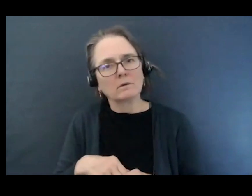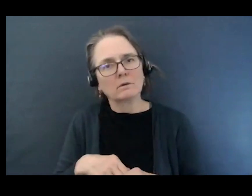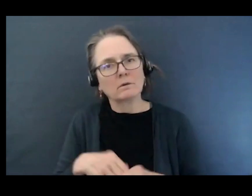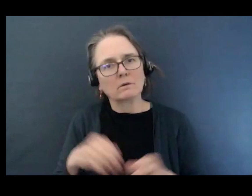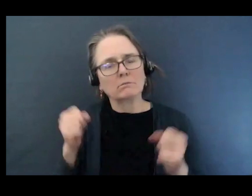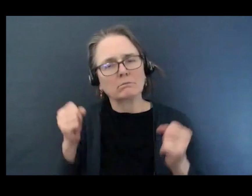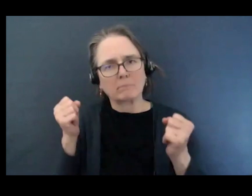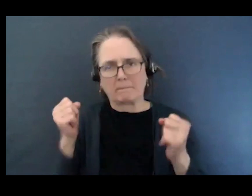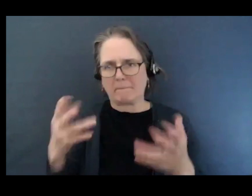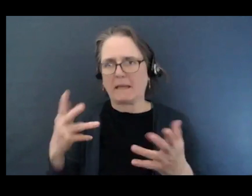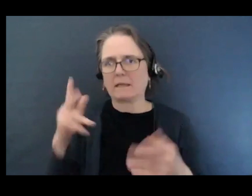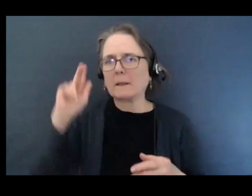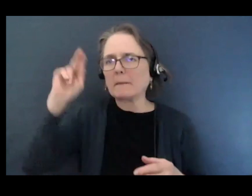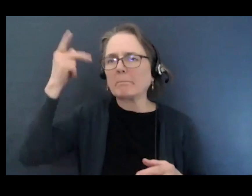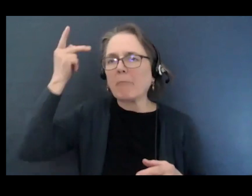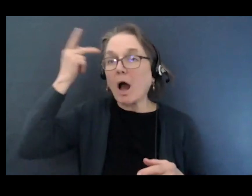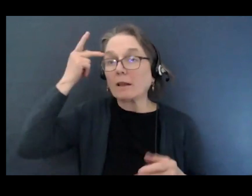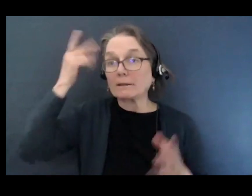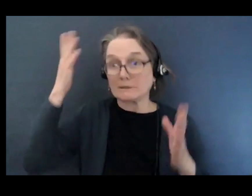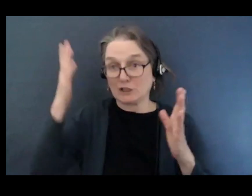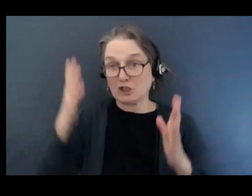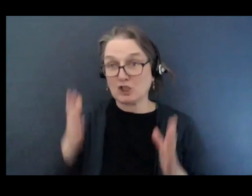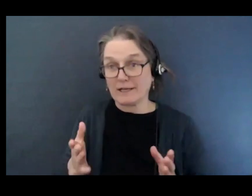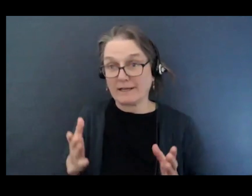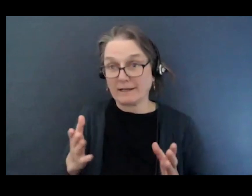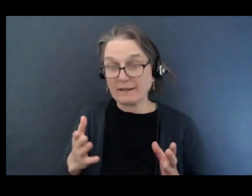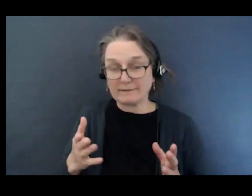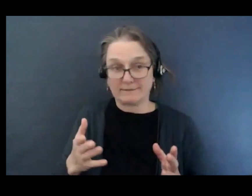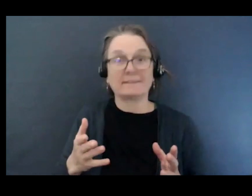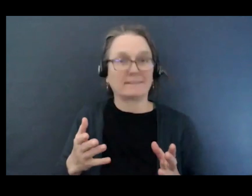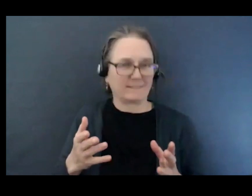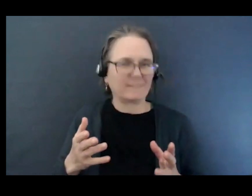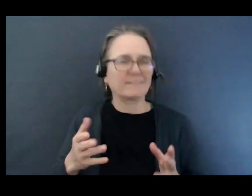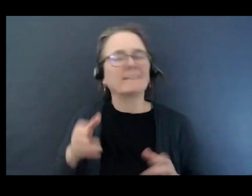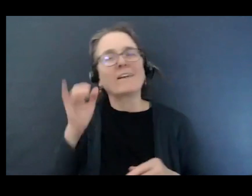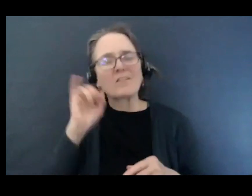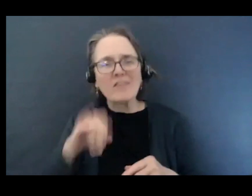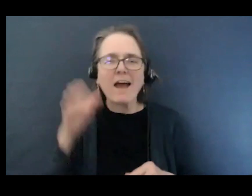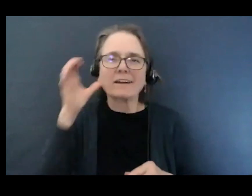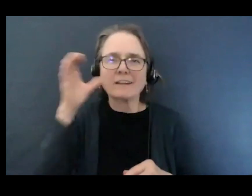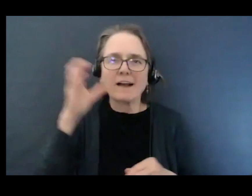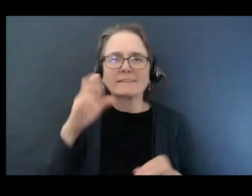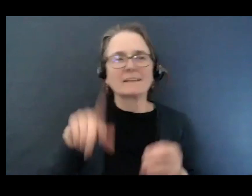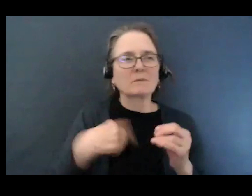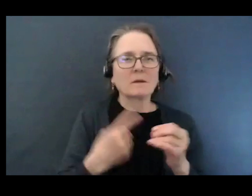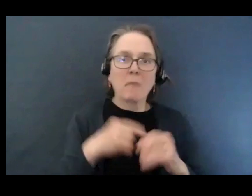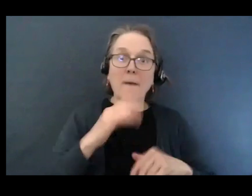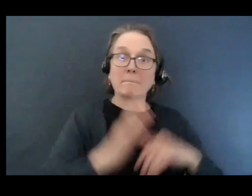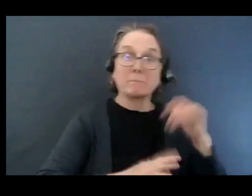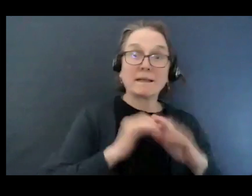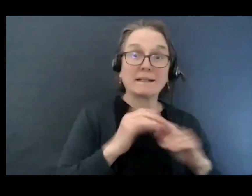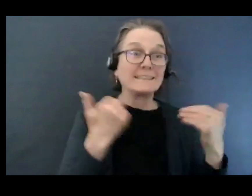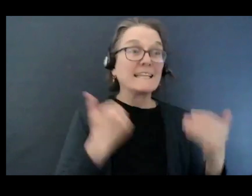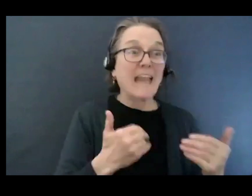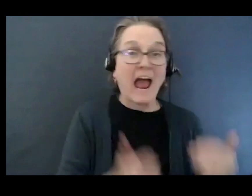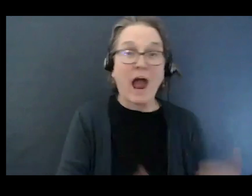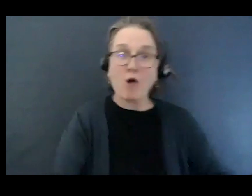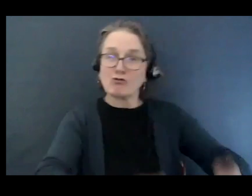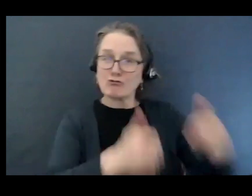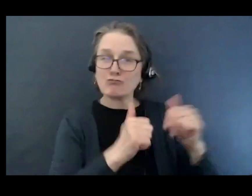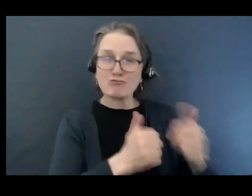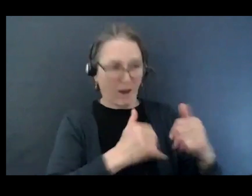glad to build it new, and then when it comes to maintenance, you can't find them. And subsidize each trip on these